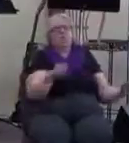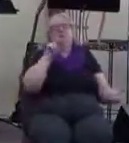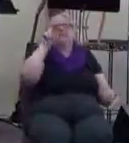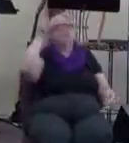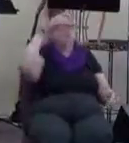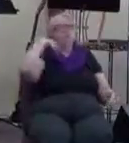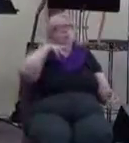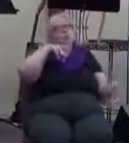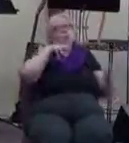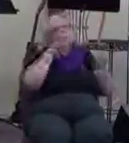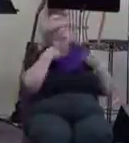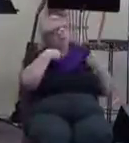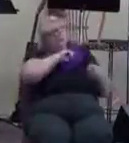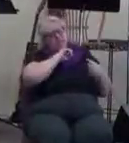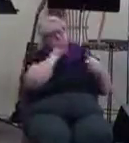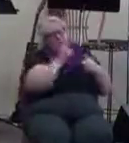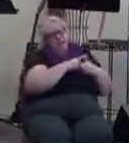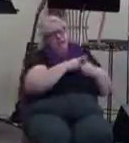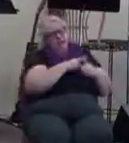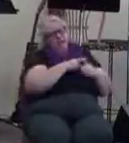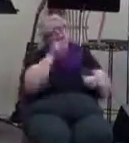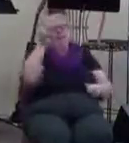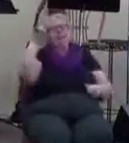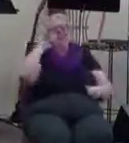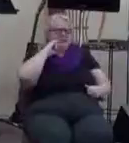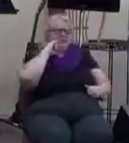first. He's a jealous God.